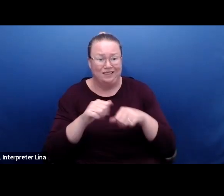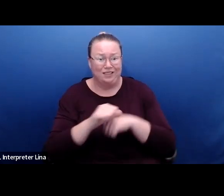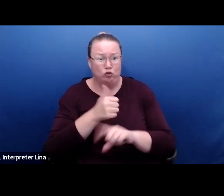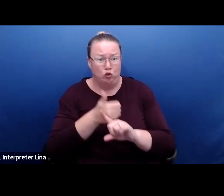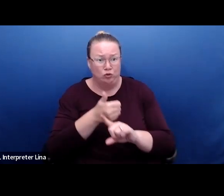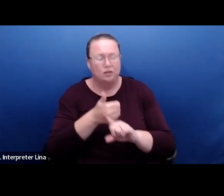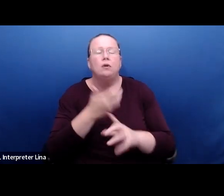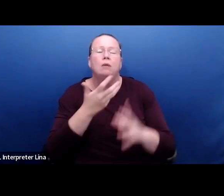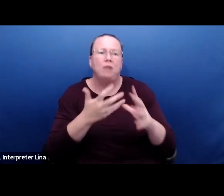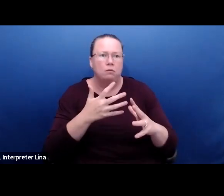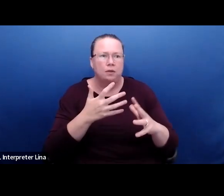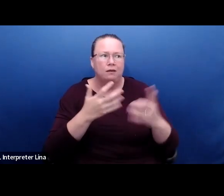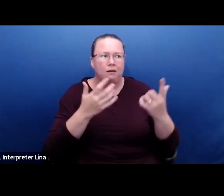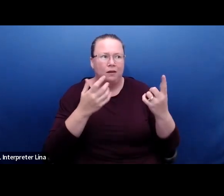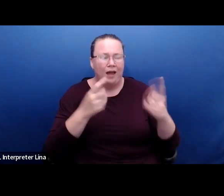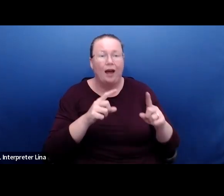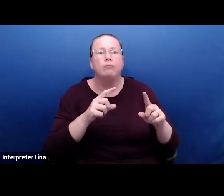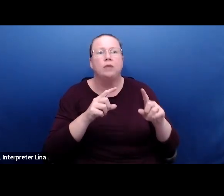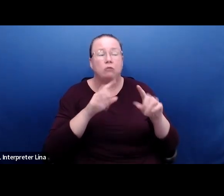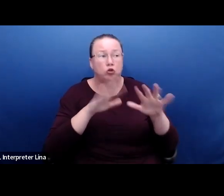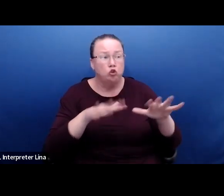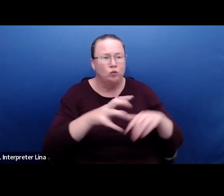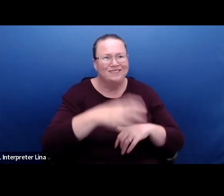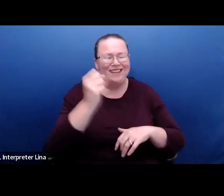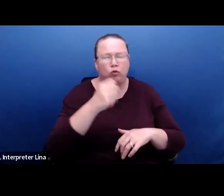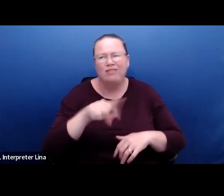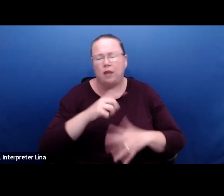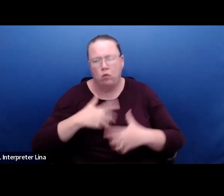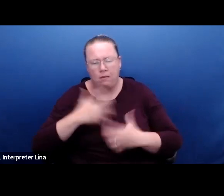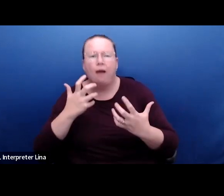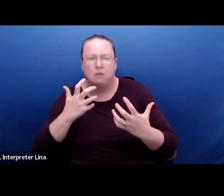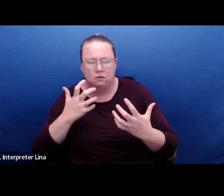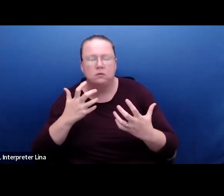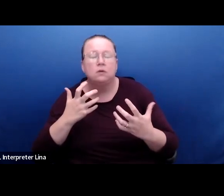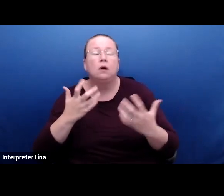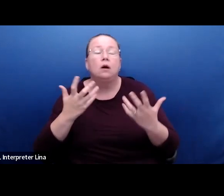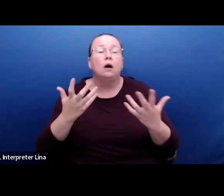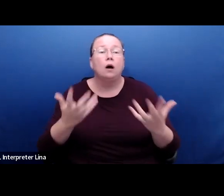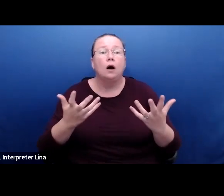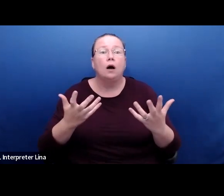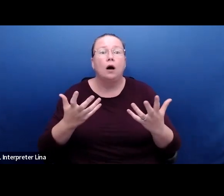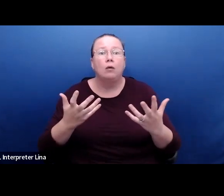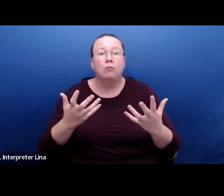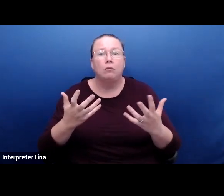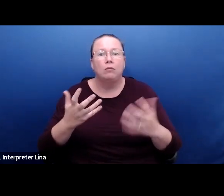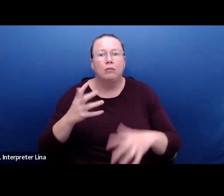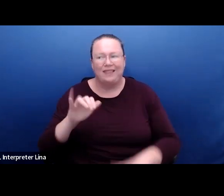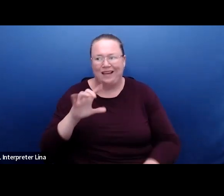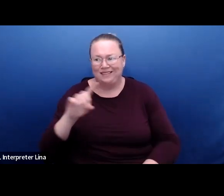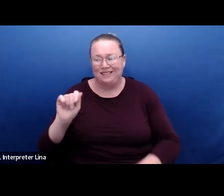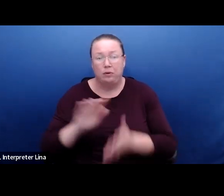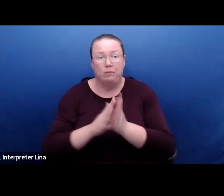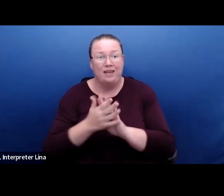they were mad when their children got taken away, when their disability kind of got out of their